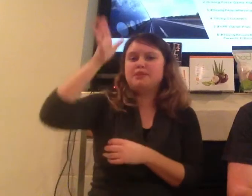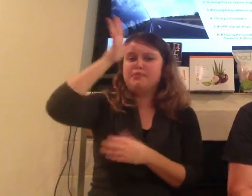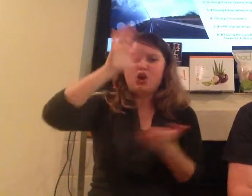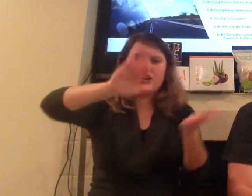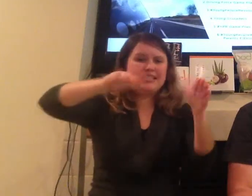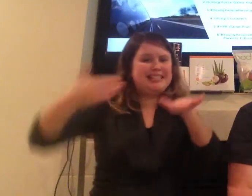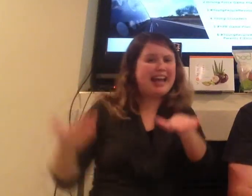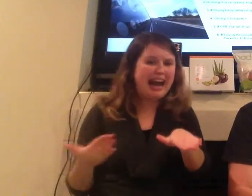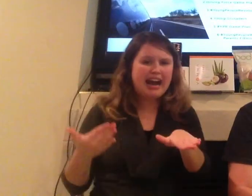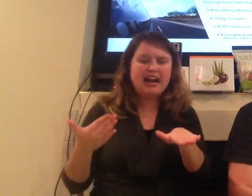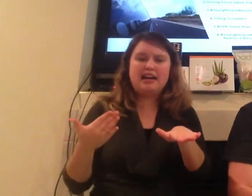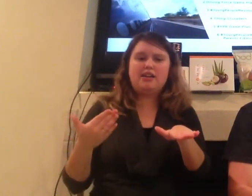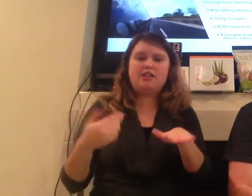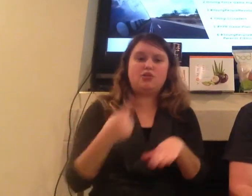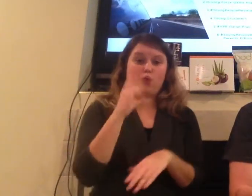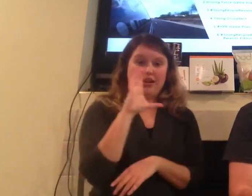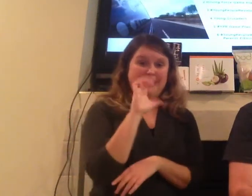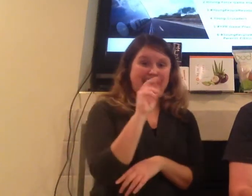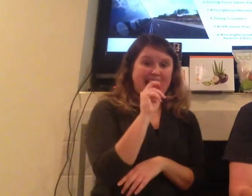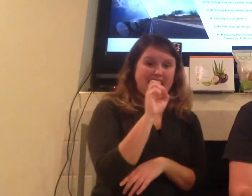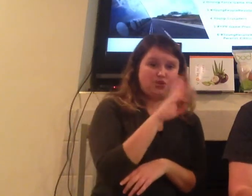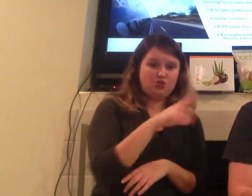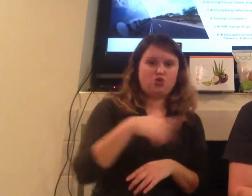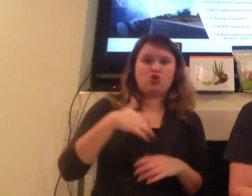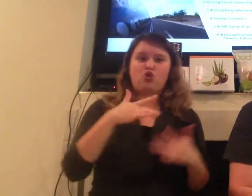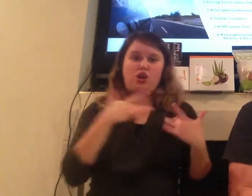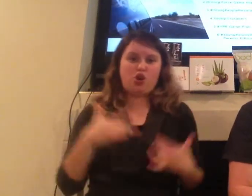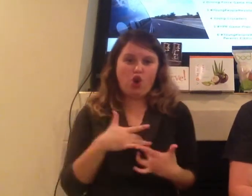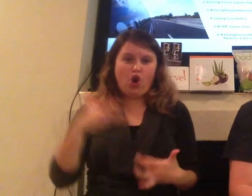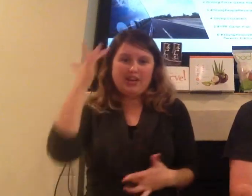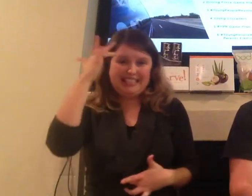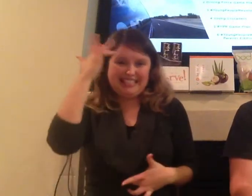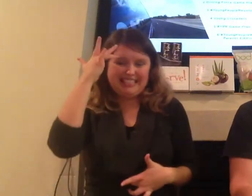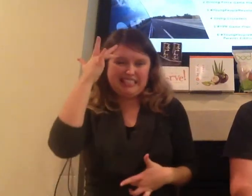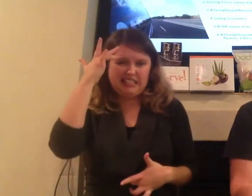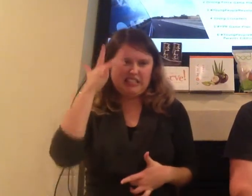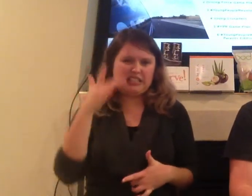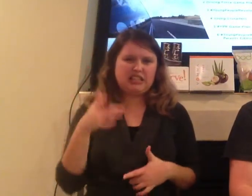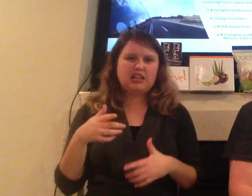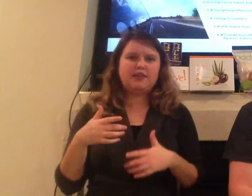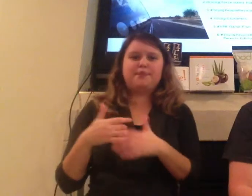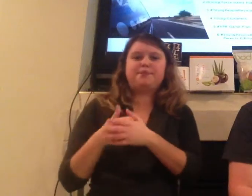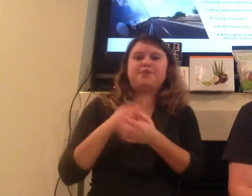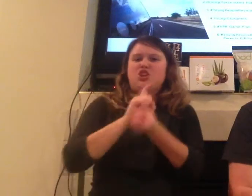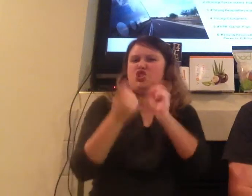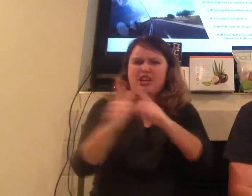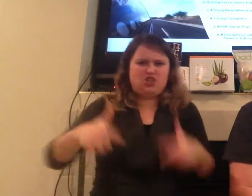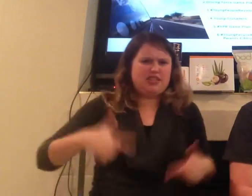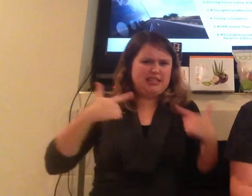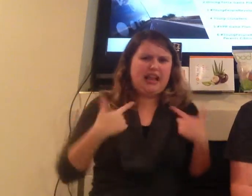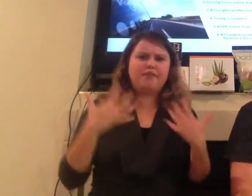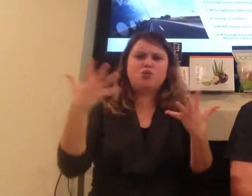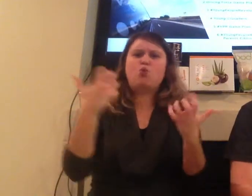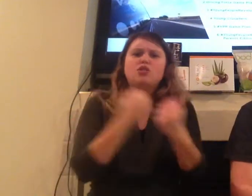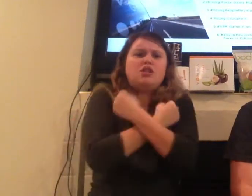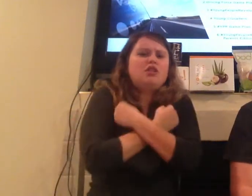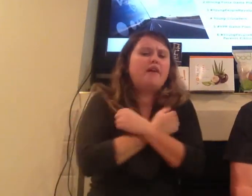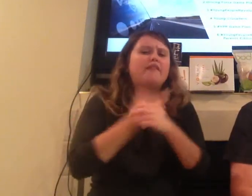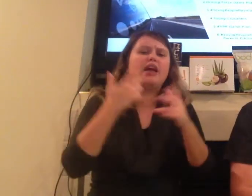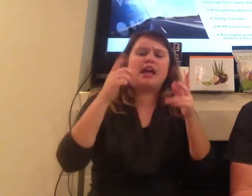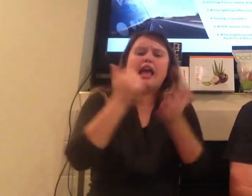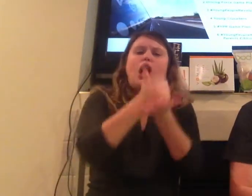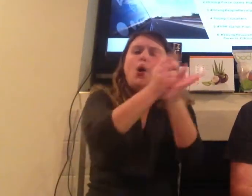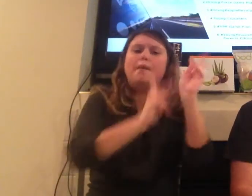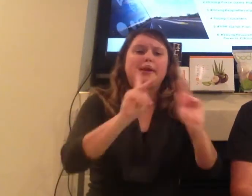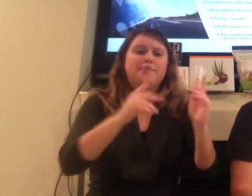in life, one to cancer, one to heart disease. And it's been his passion to try to help people live healthier, happier, and have